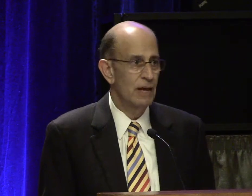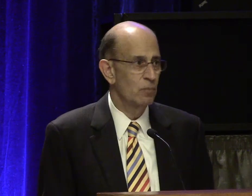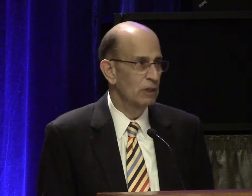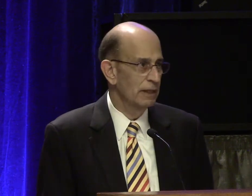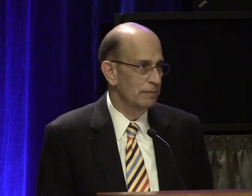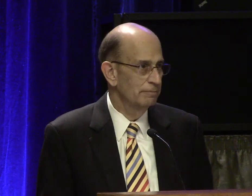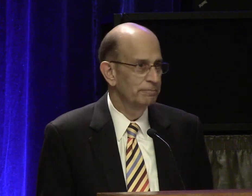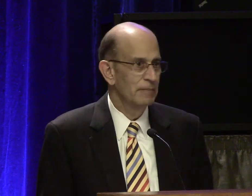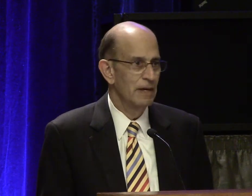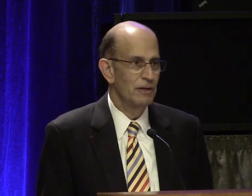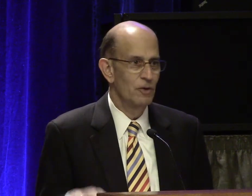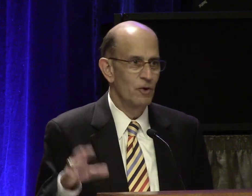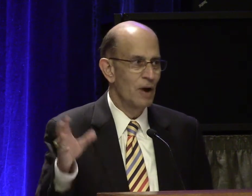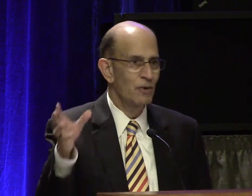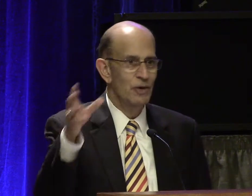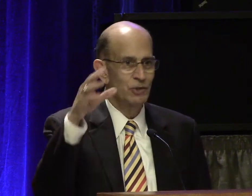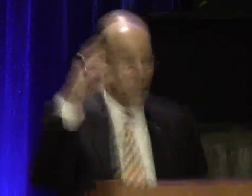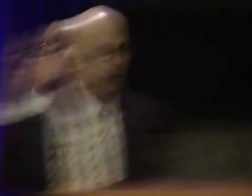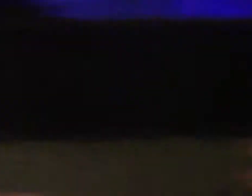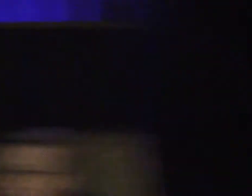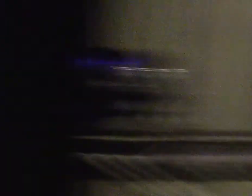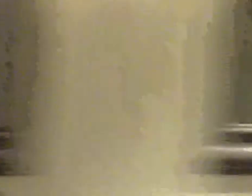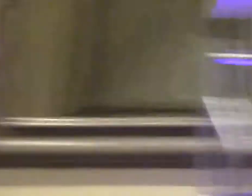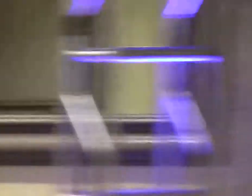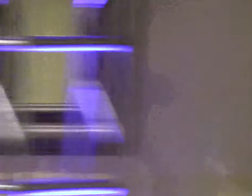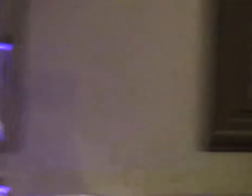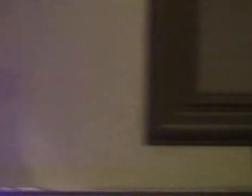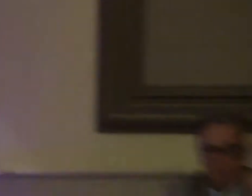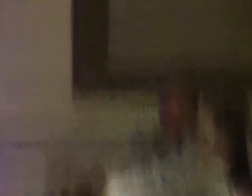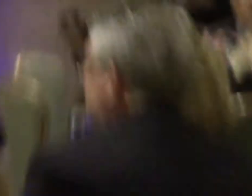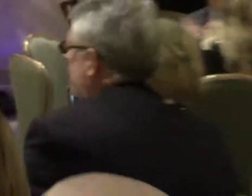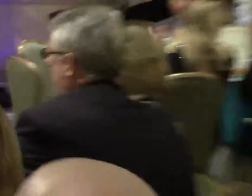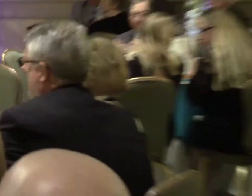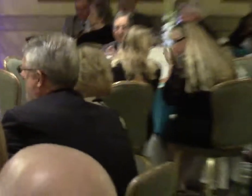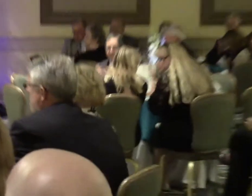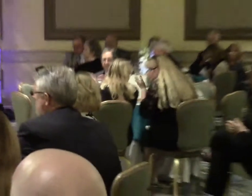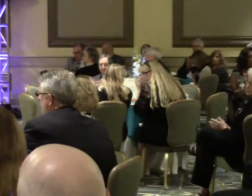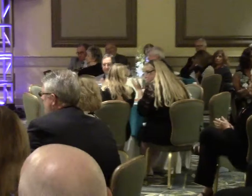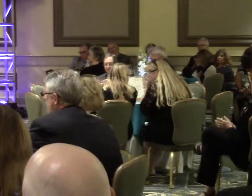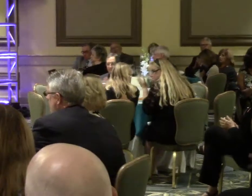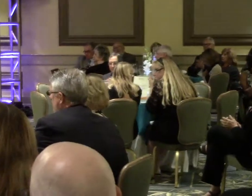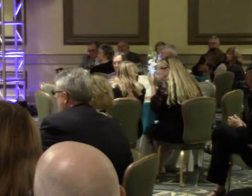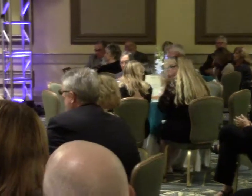and Sam Willard. you very much. you